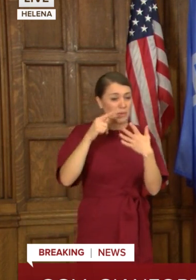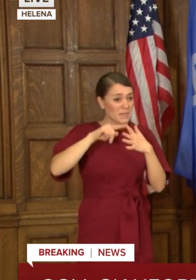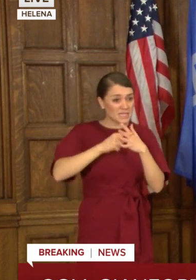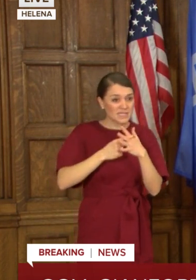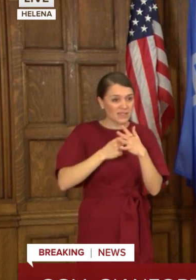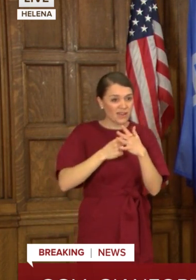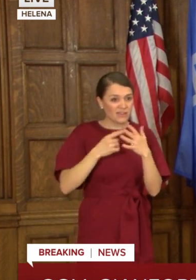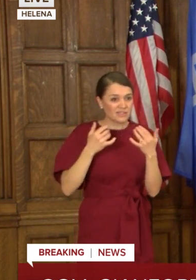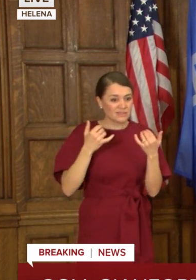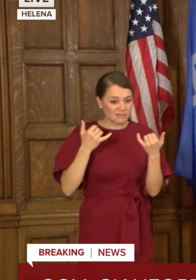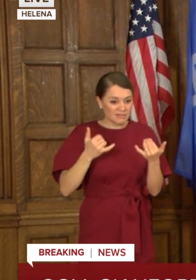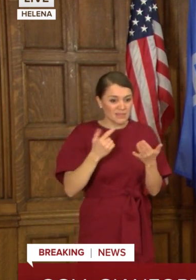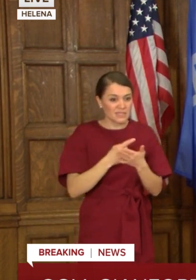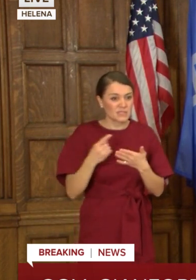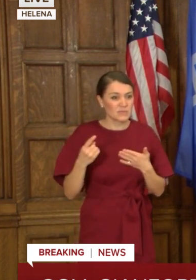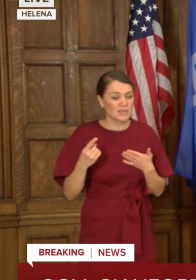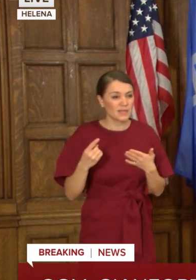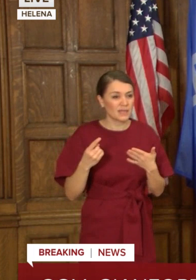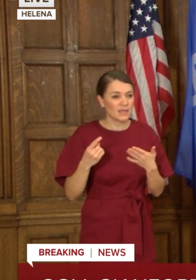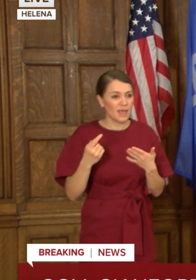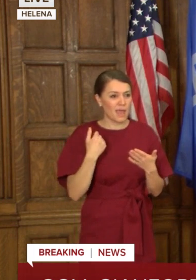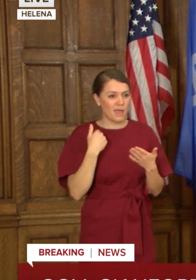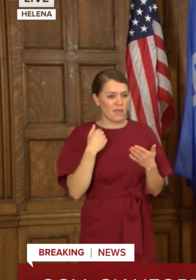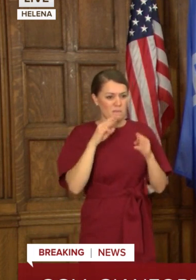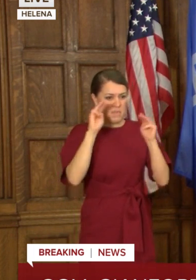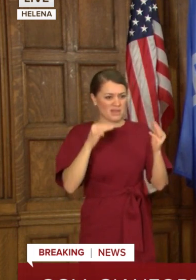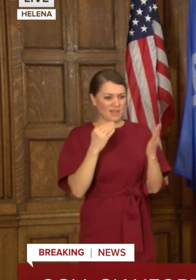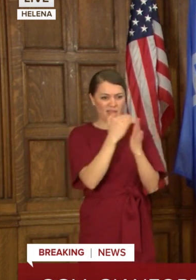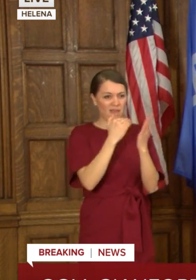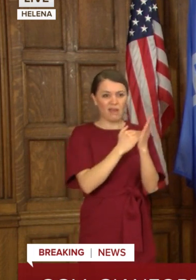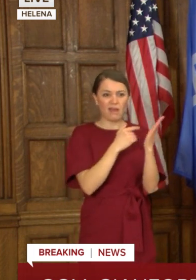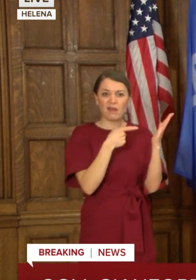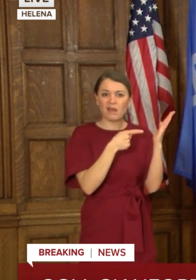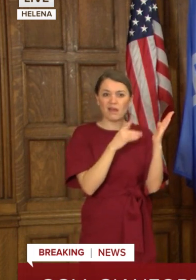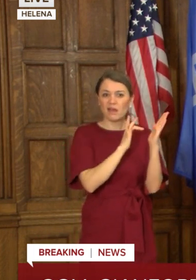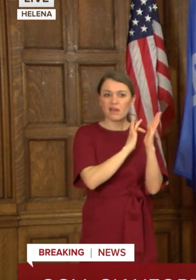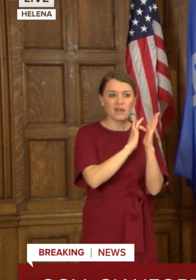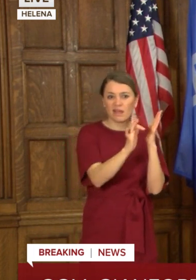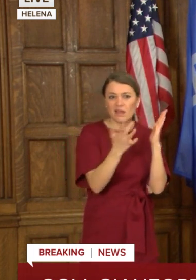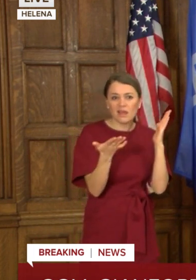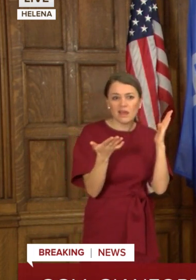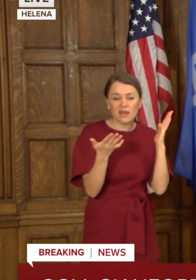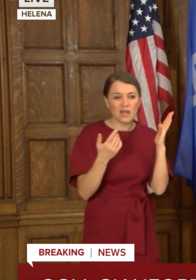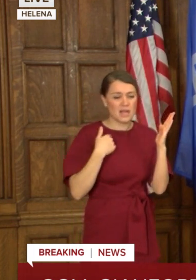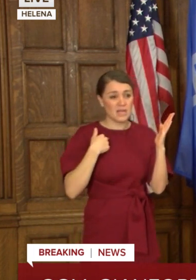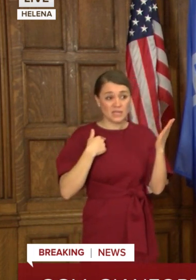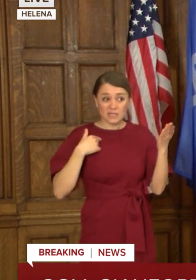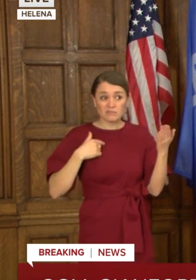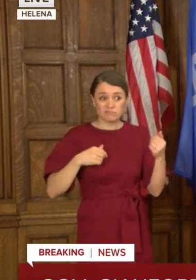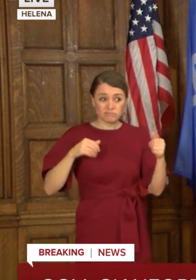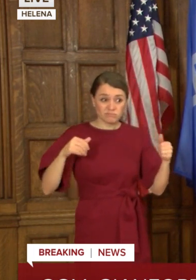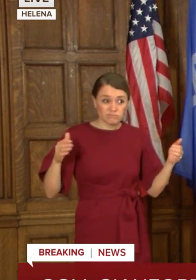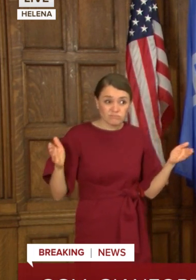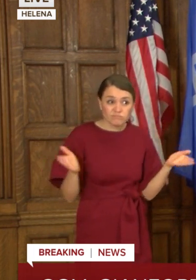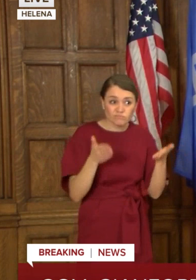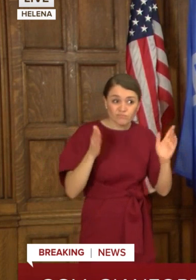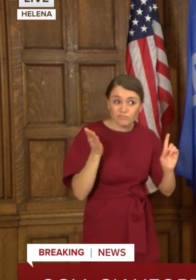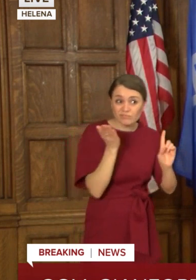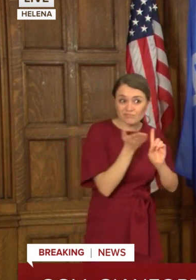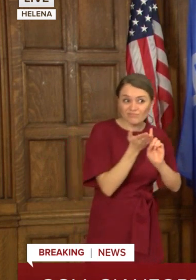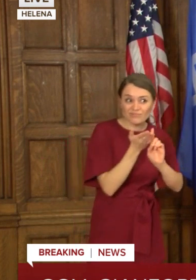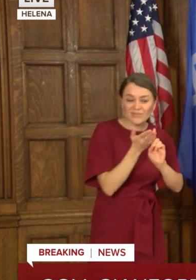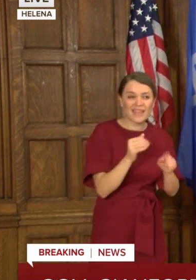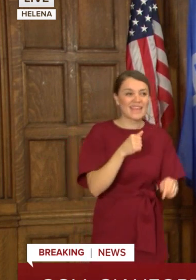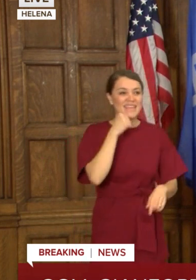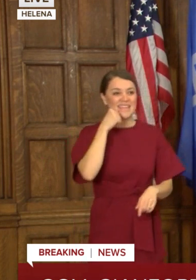but Montana wasn't on the list. I pressed the administration to get Montana on the list, and yesterday,